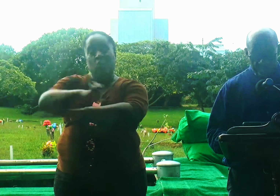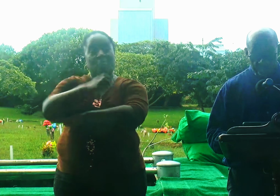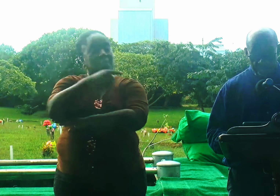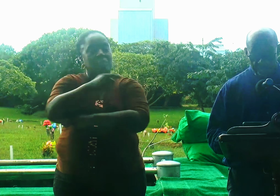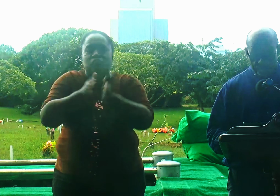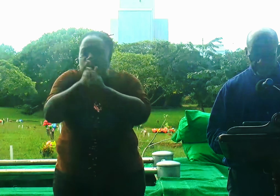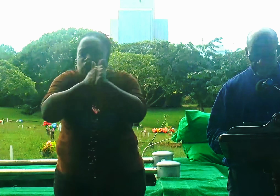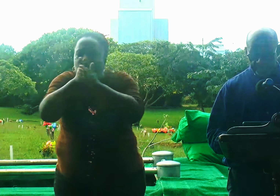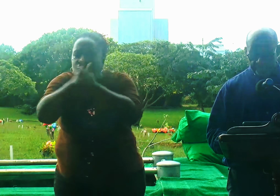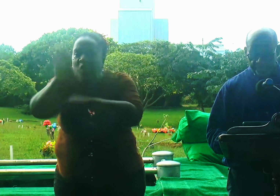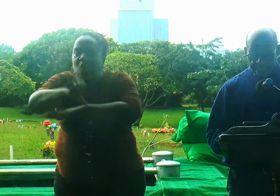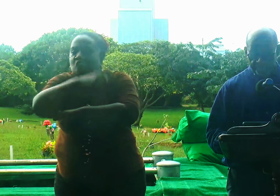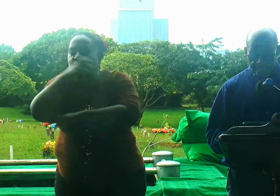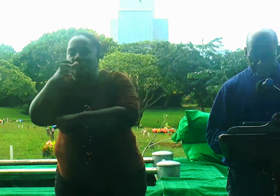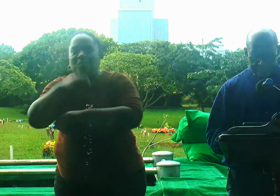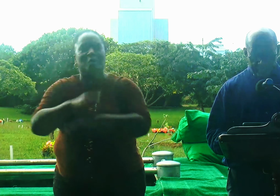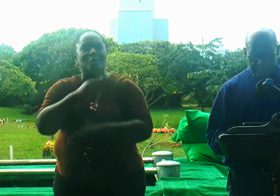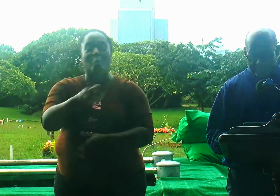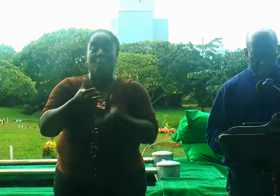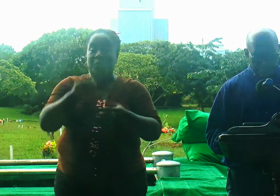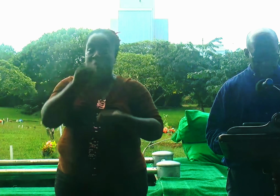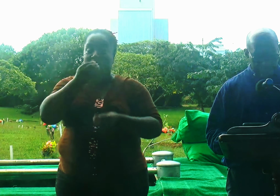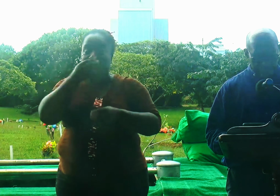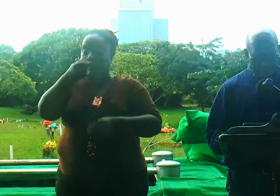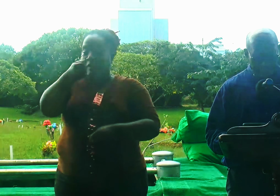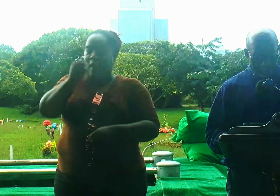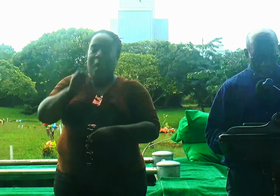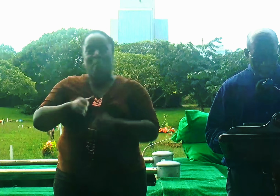forward to so he could eat his favorite meat, ham.